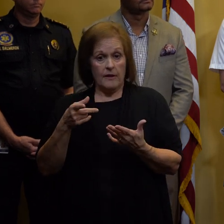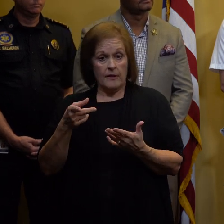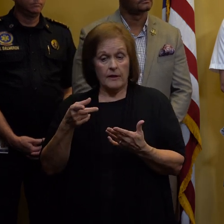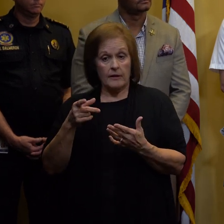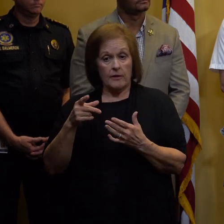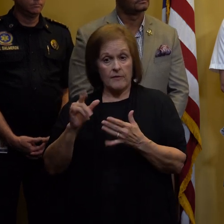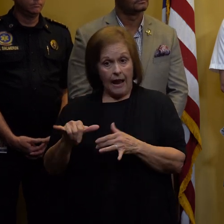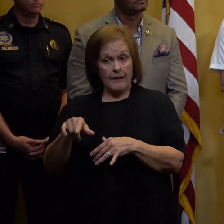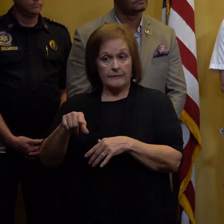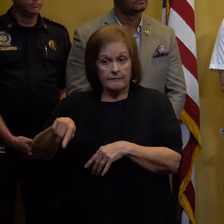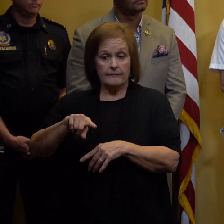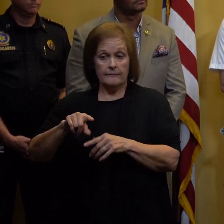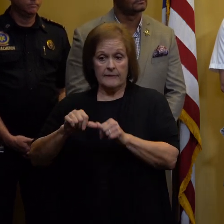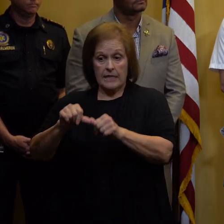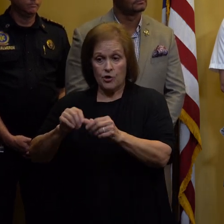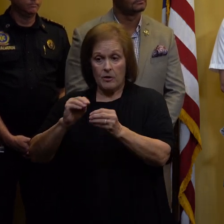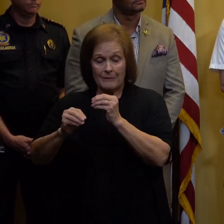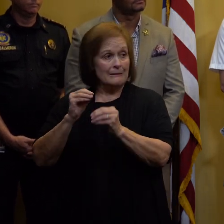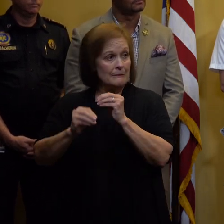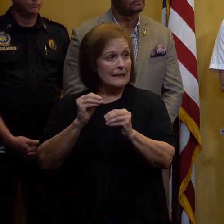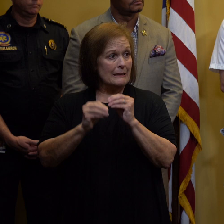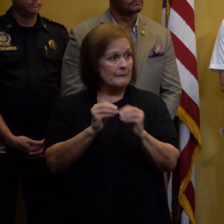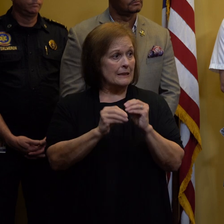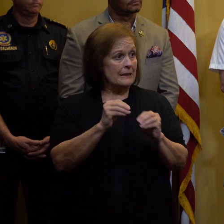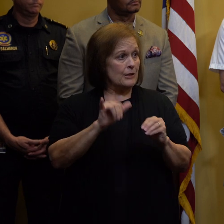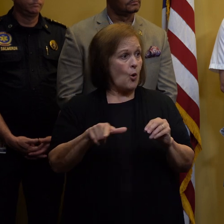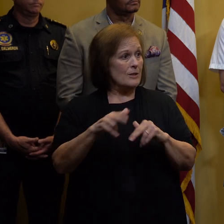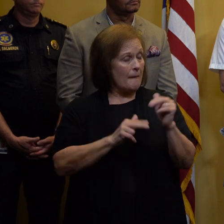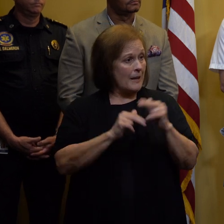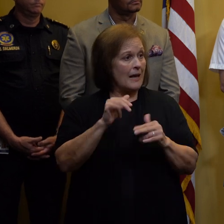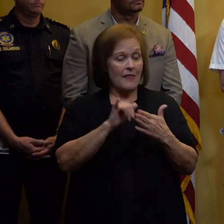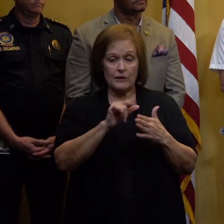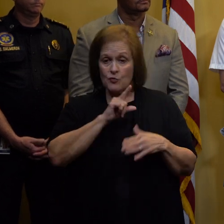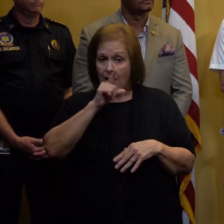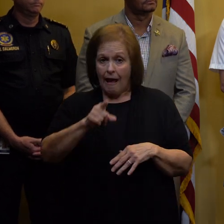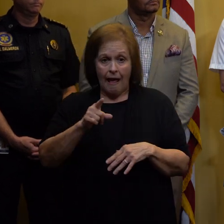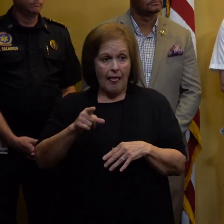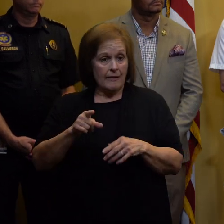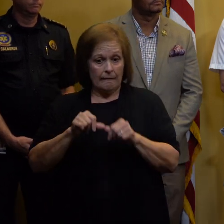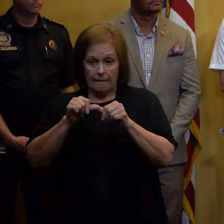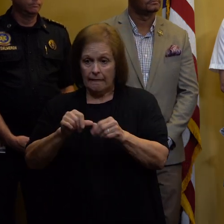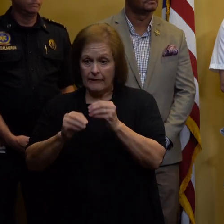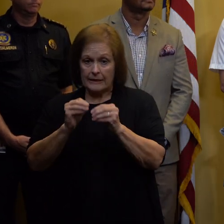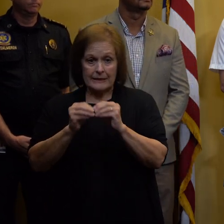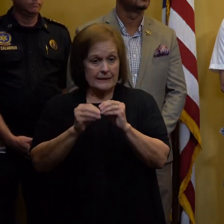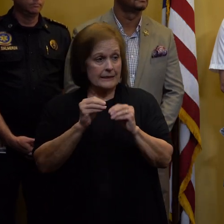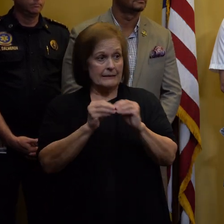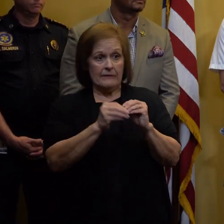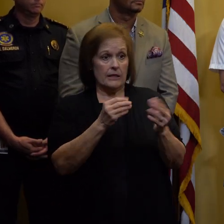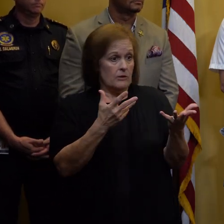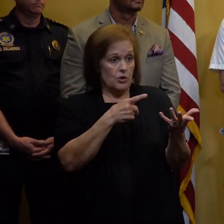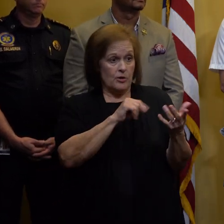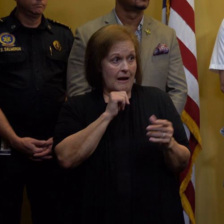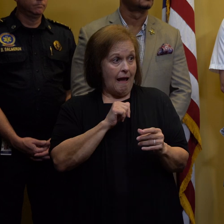routine maintenance on many of our buildings in the city of New Orleans. That is a reality, and when you disinvest,